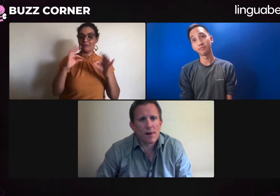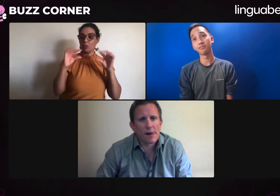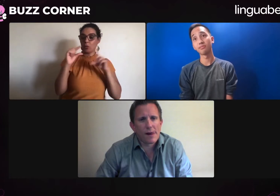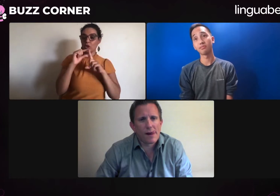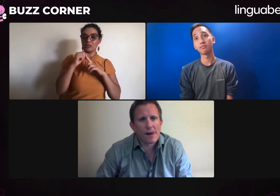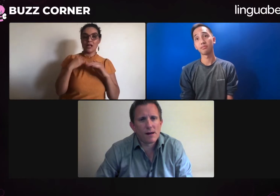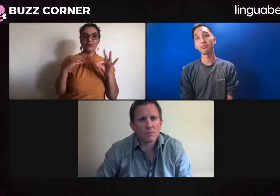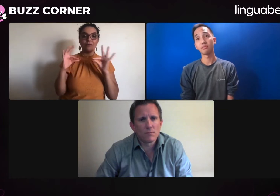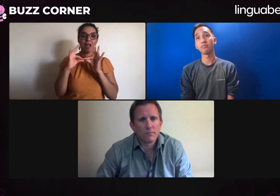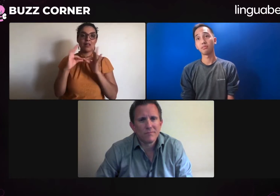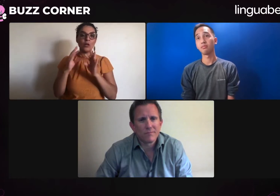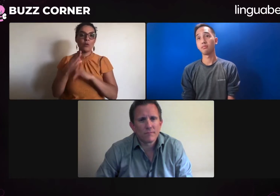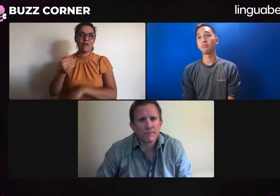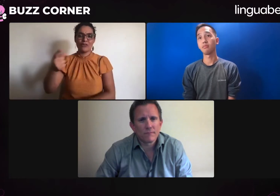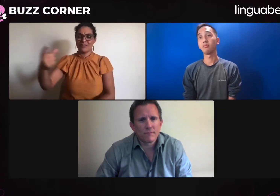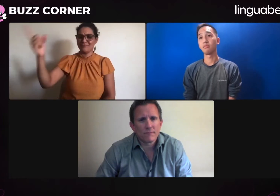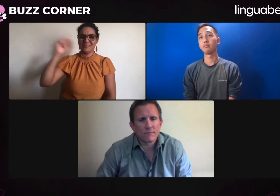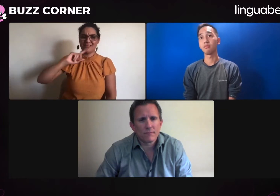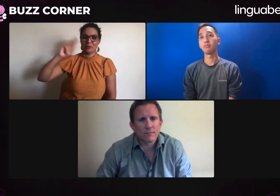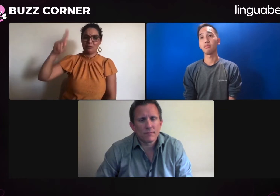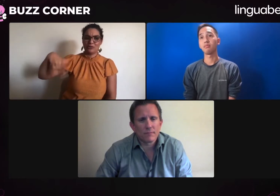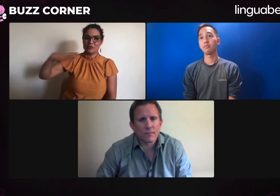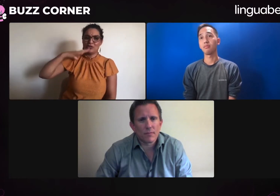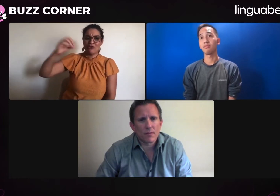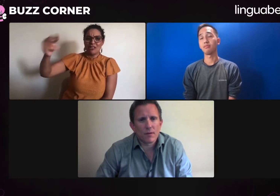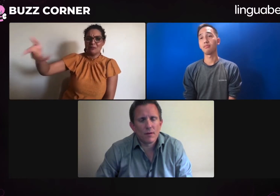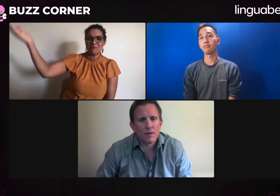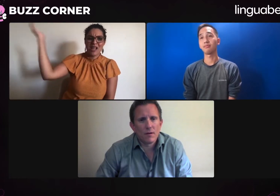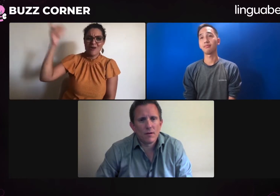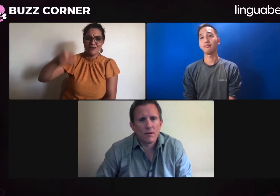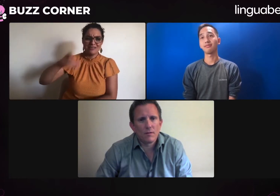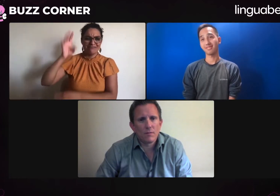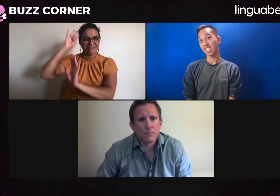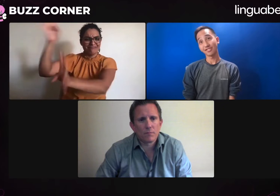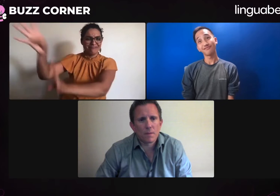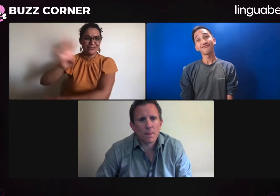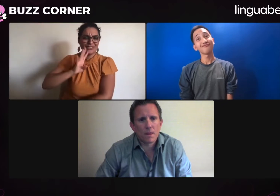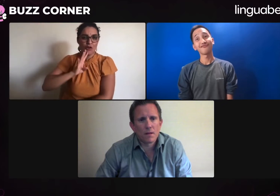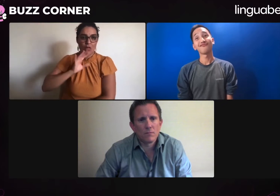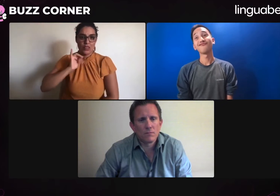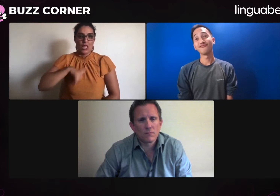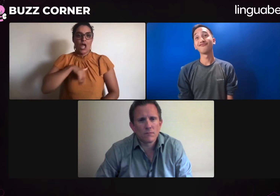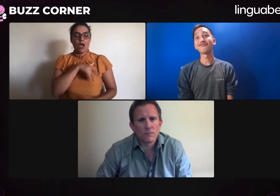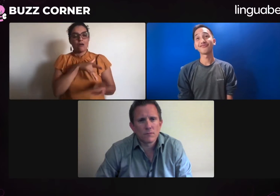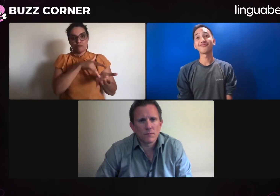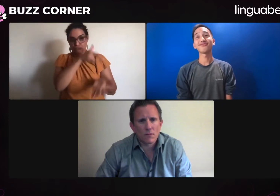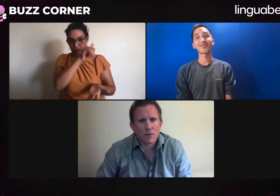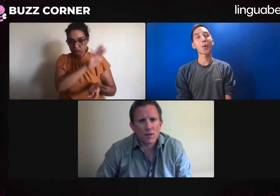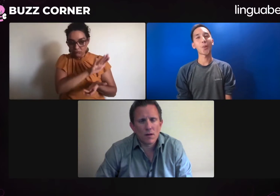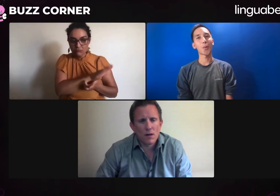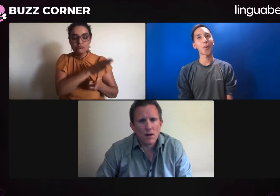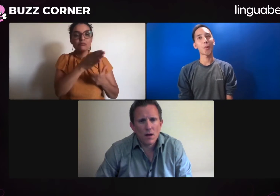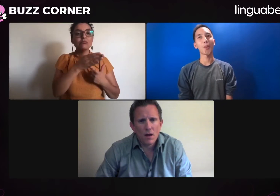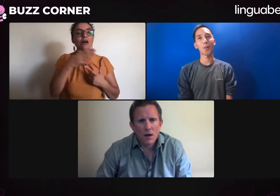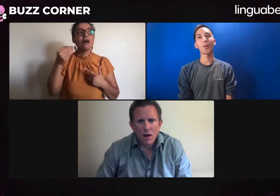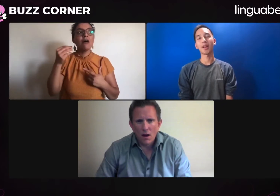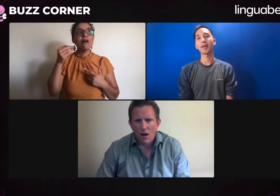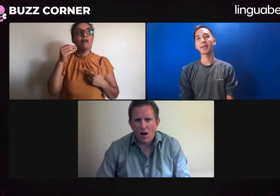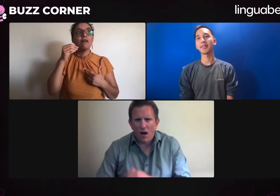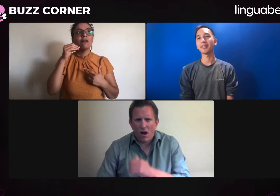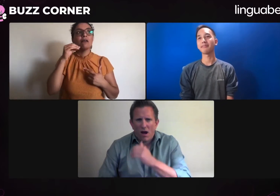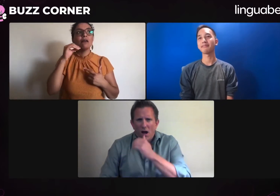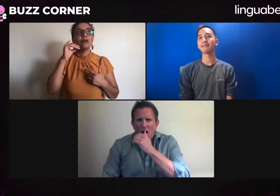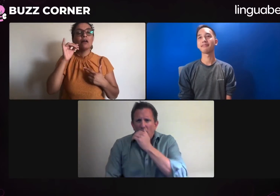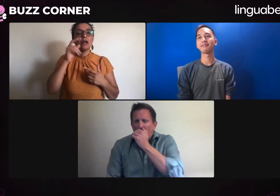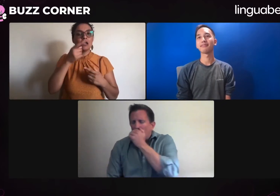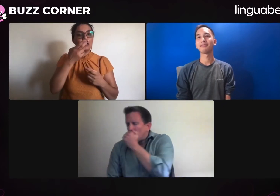to oppress the deaf person. My word has more value than theirs. And I